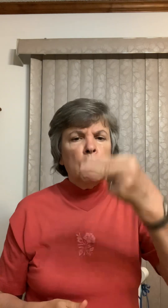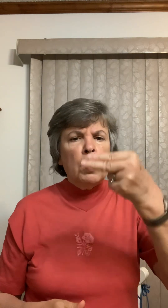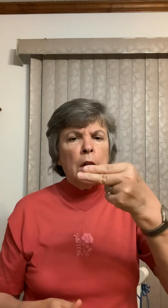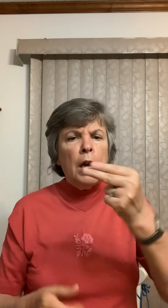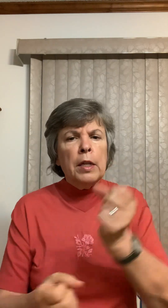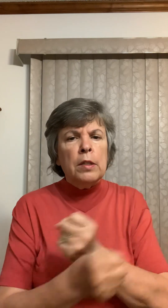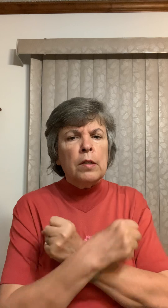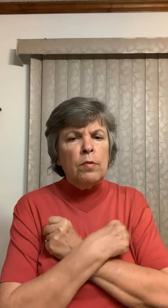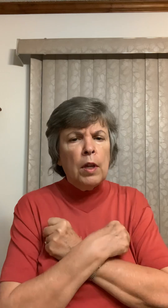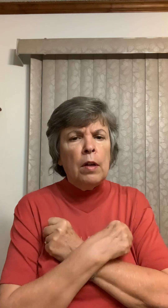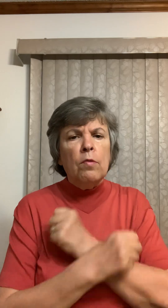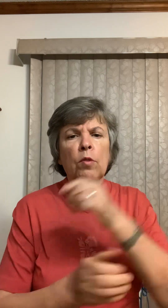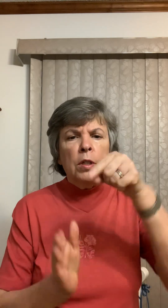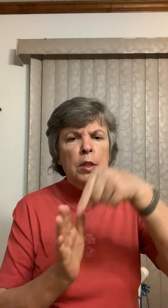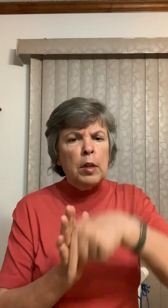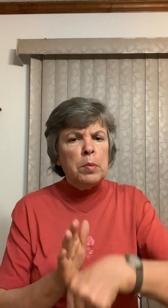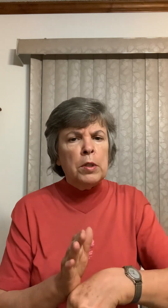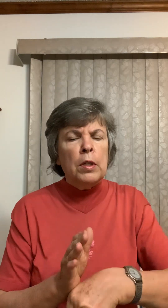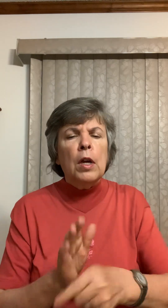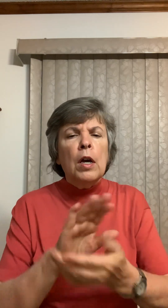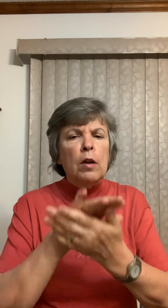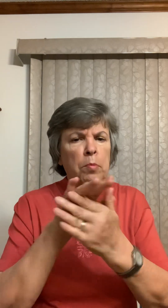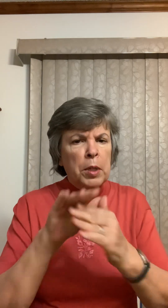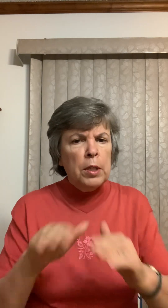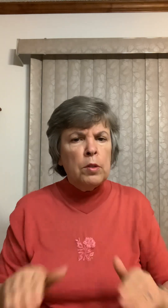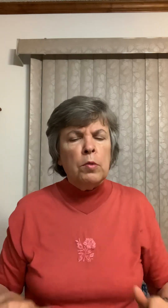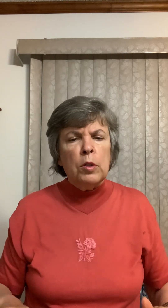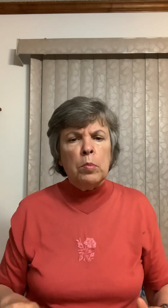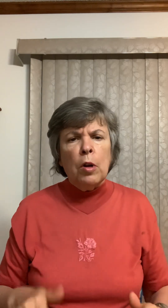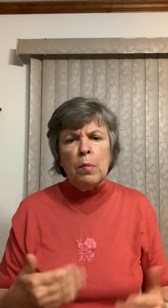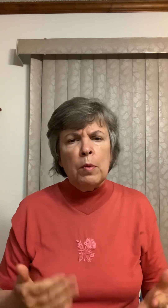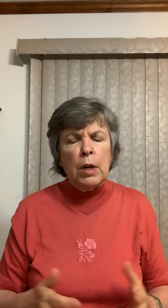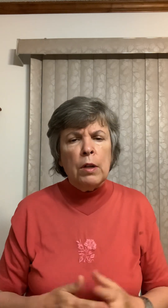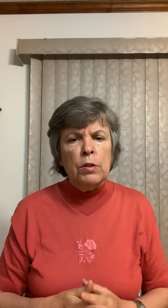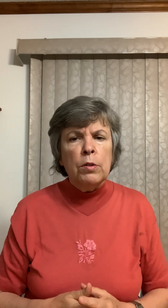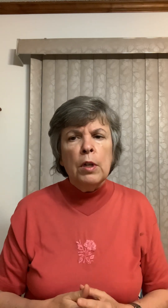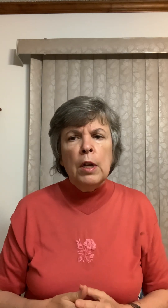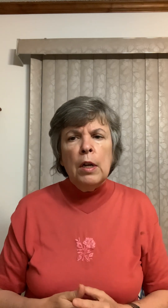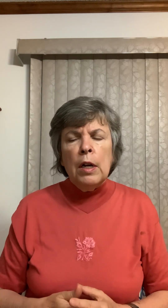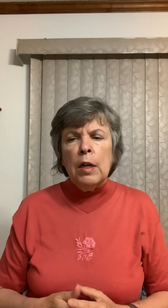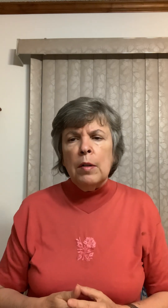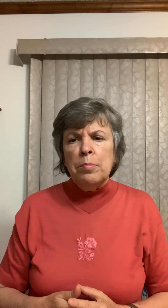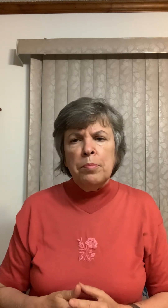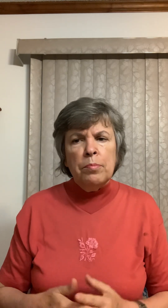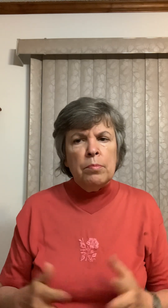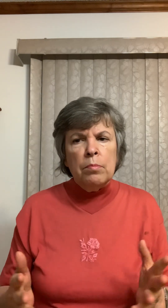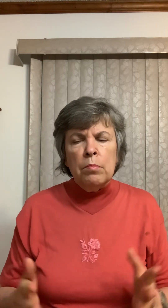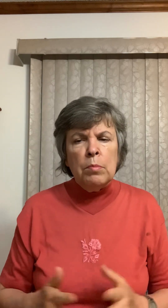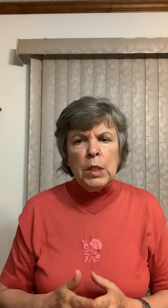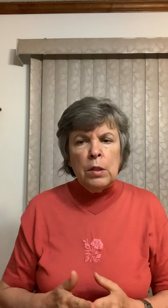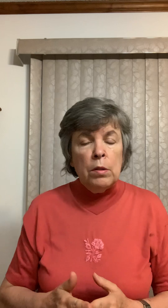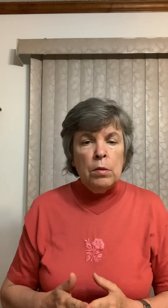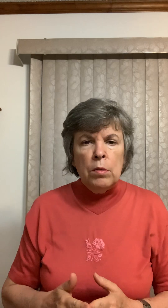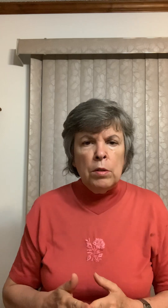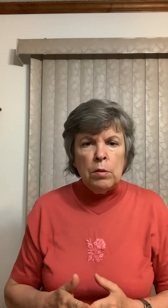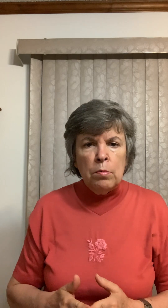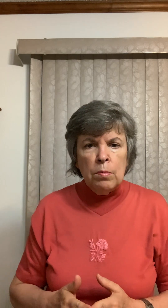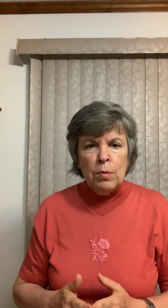what heights of love, what depths of peace, which is probably what I'll do. But,